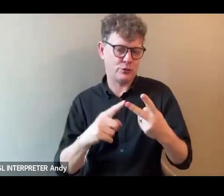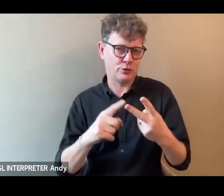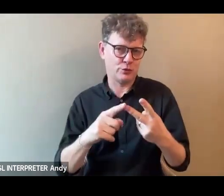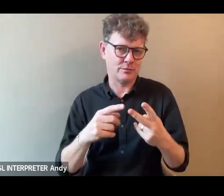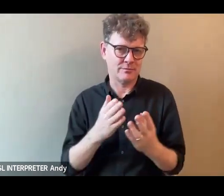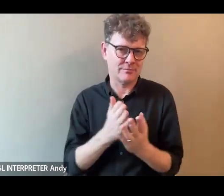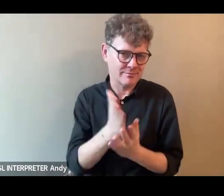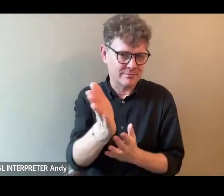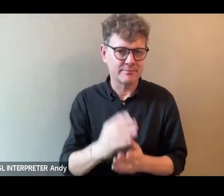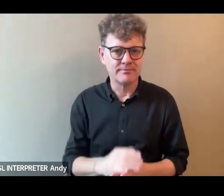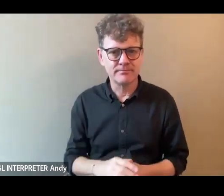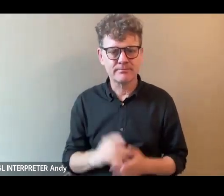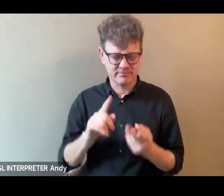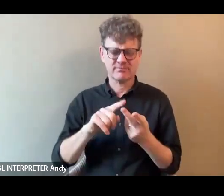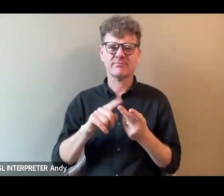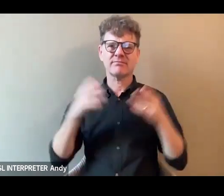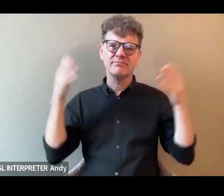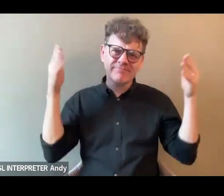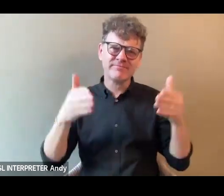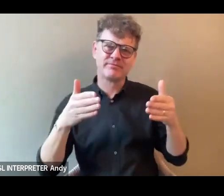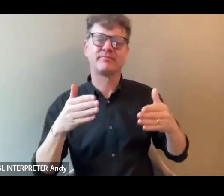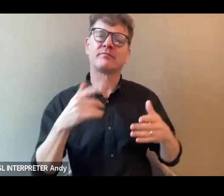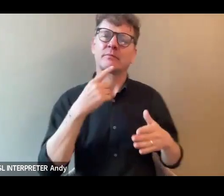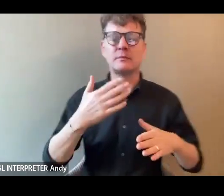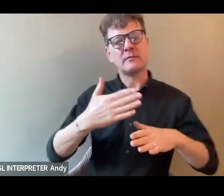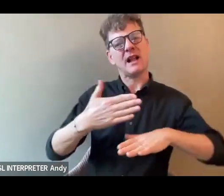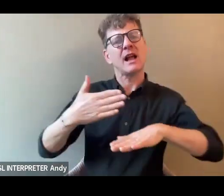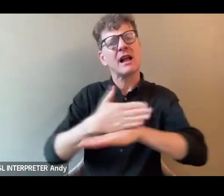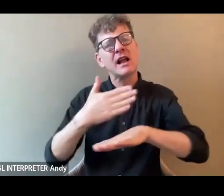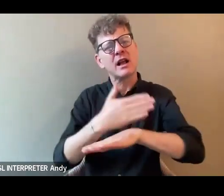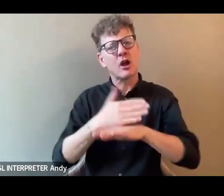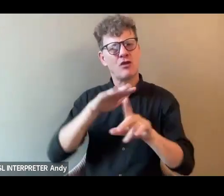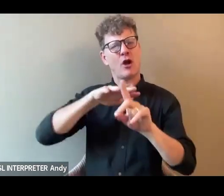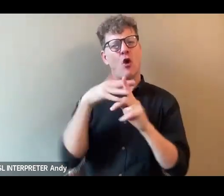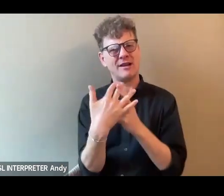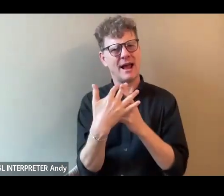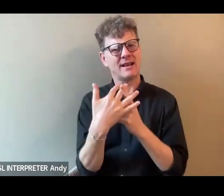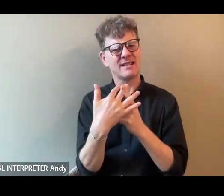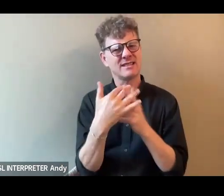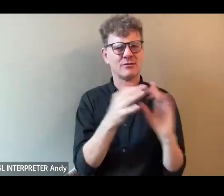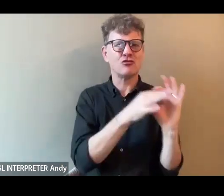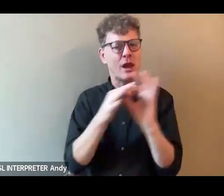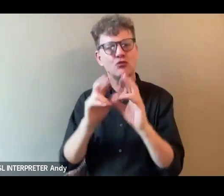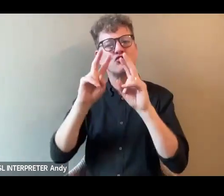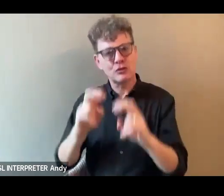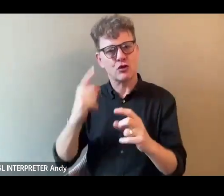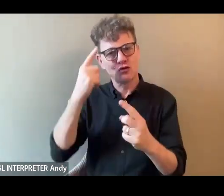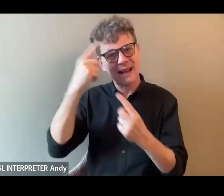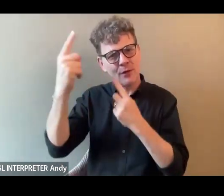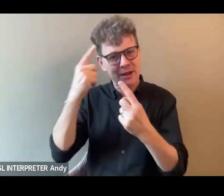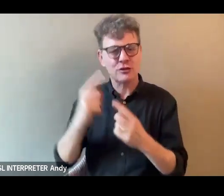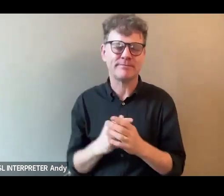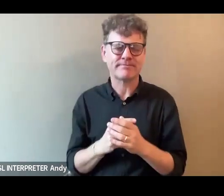at the career context in which research and innovation happens, and in particular has taken a focus on